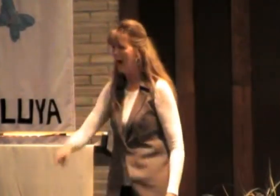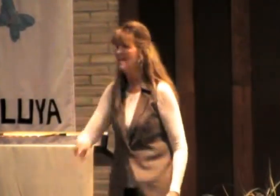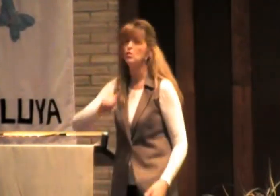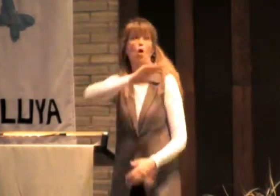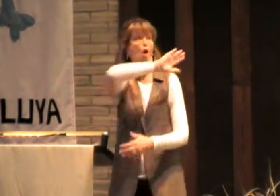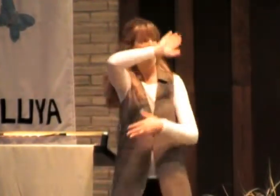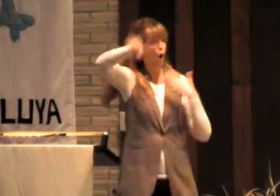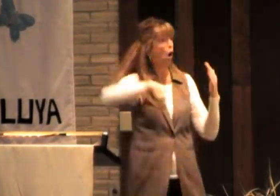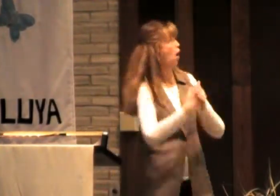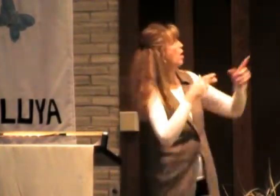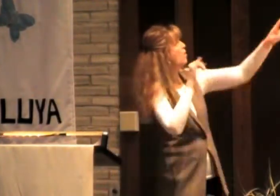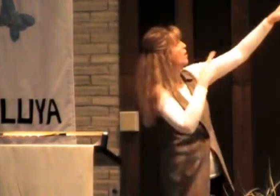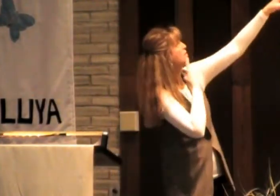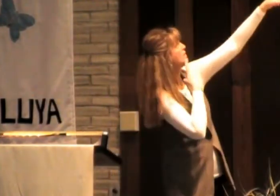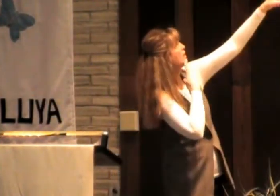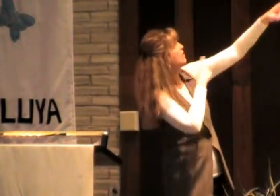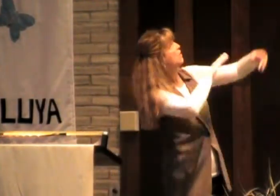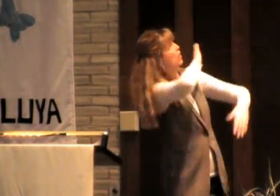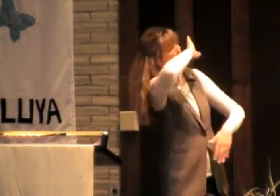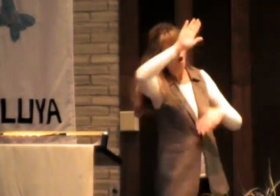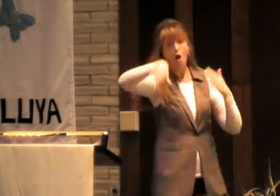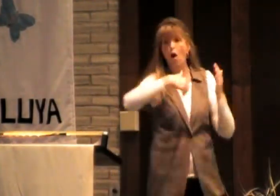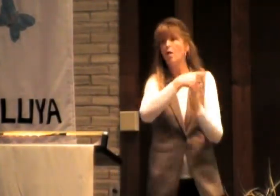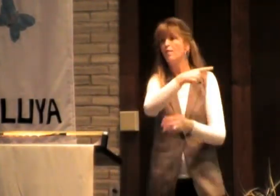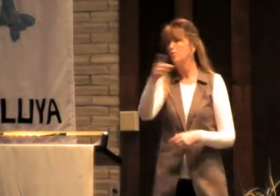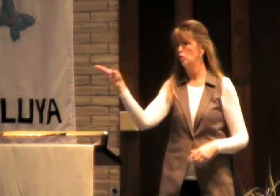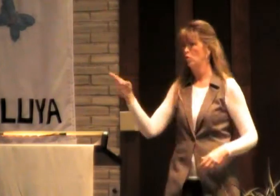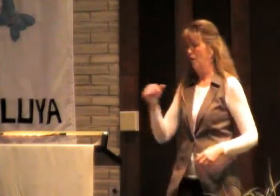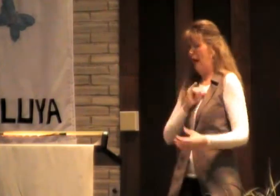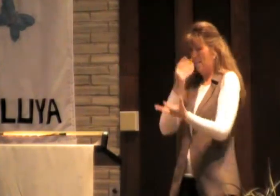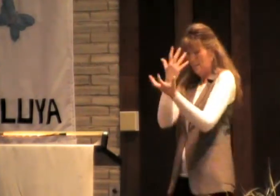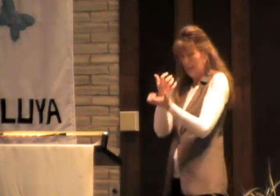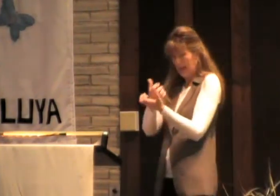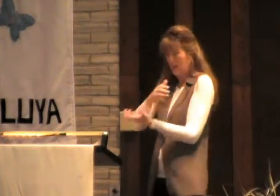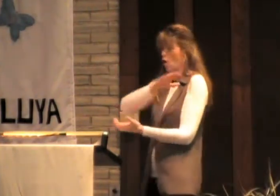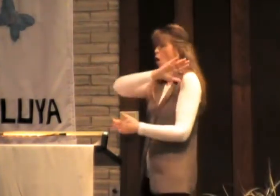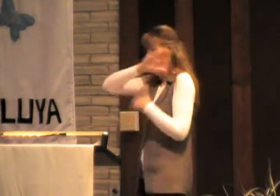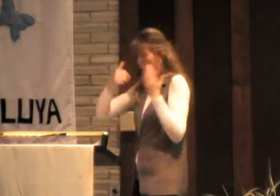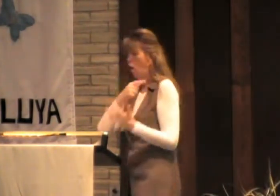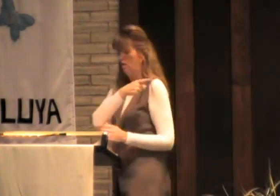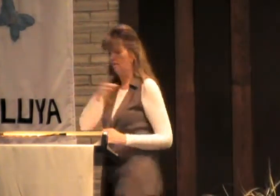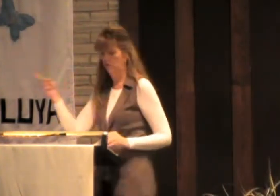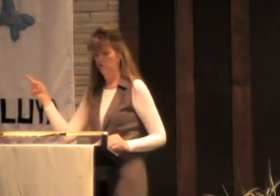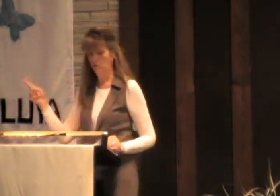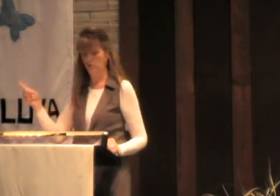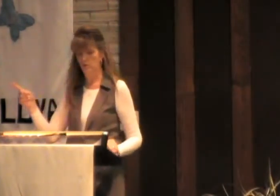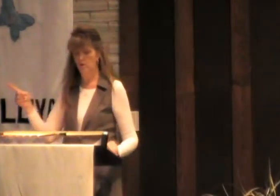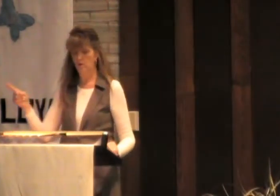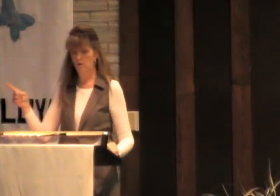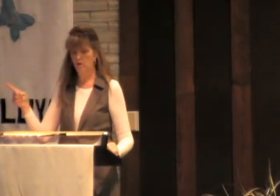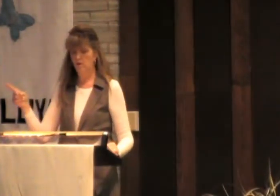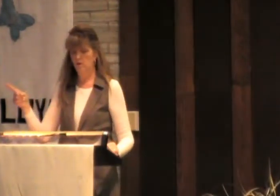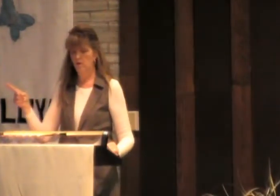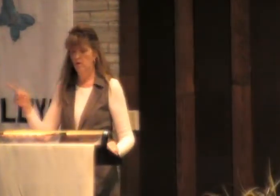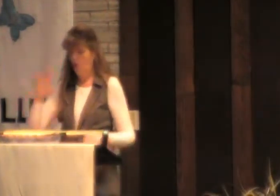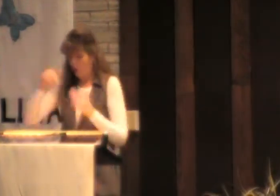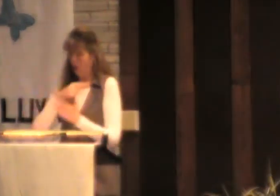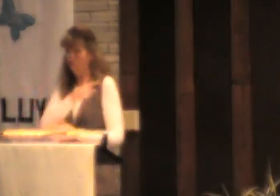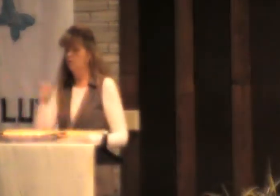that with you. You must, it says all of you, I'm begging all of